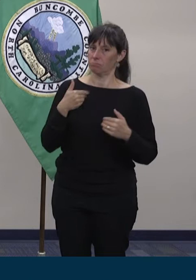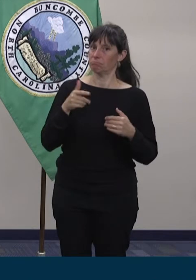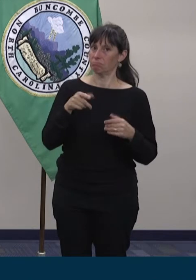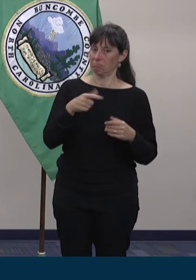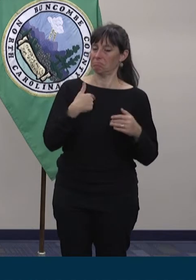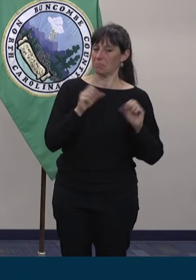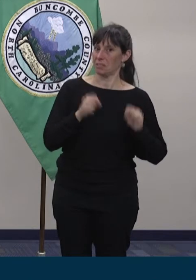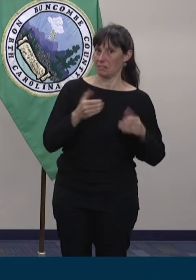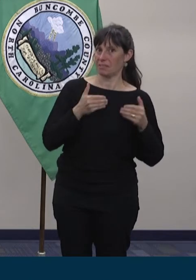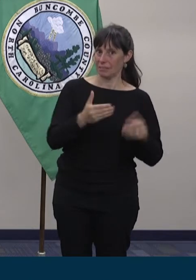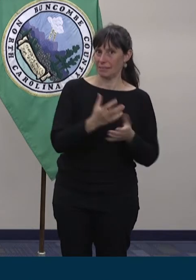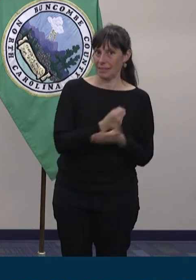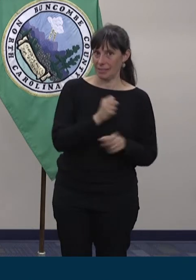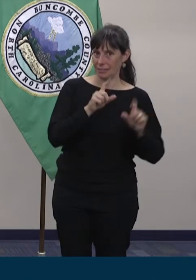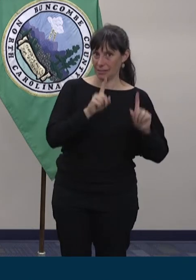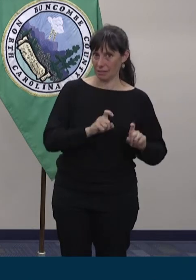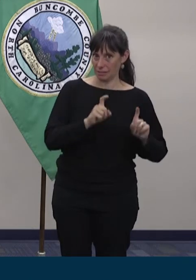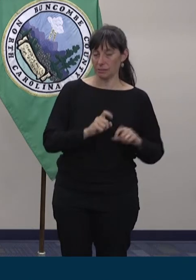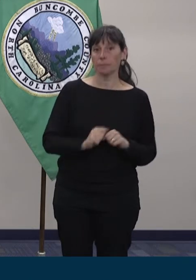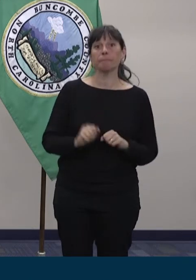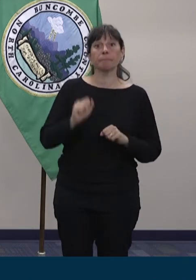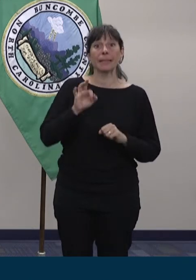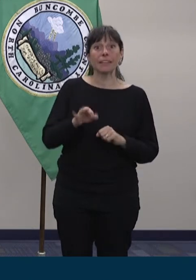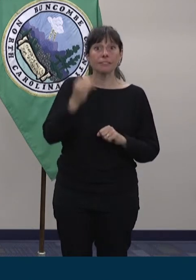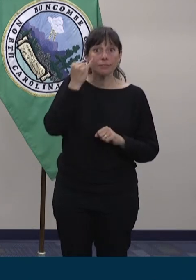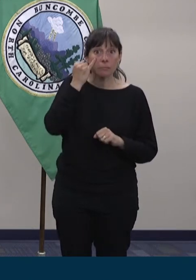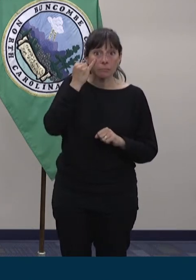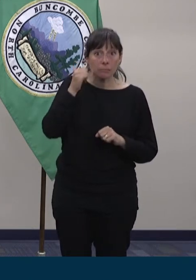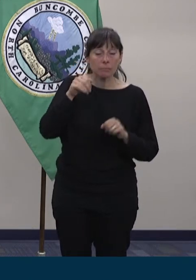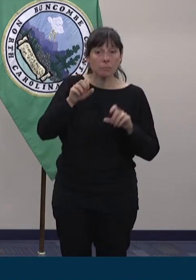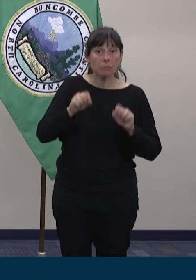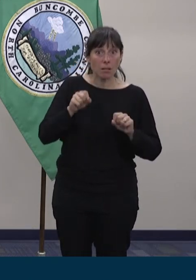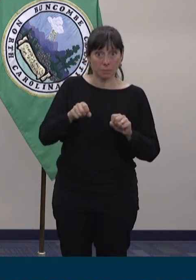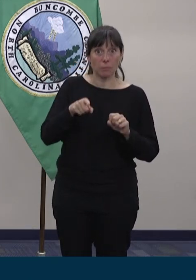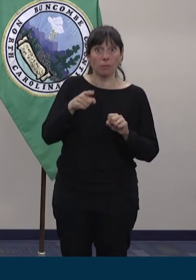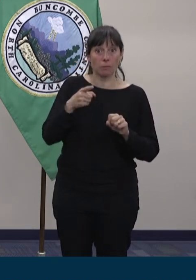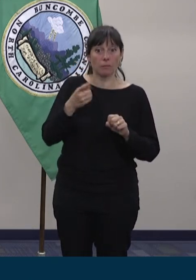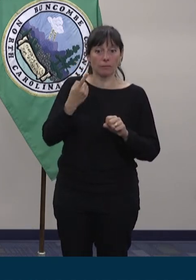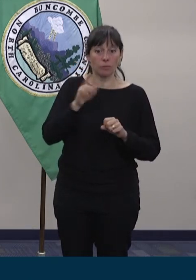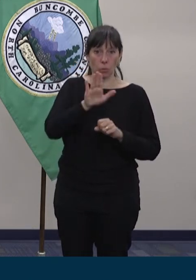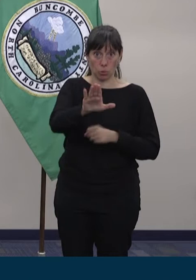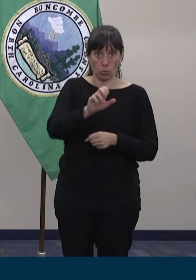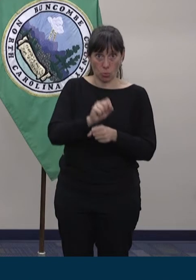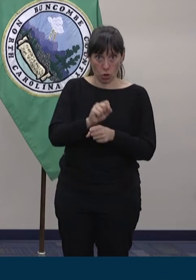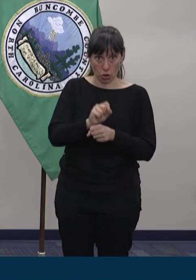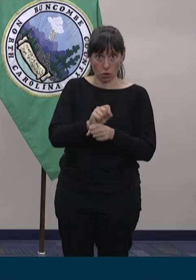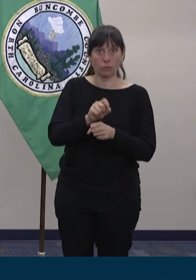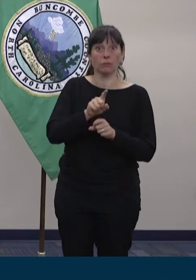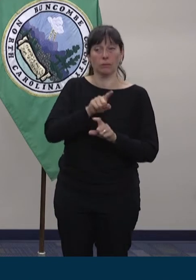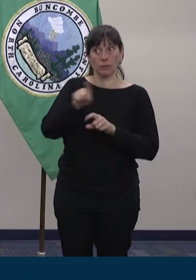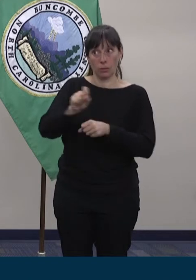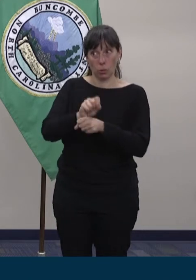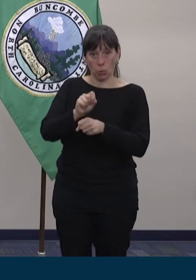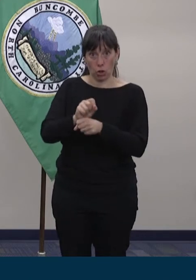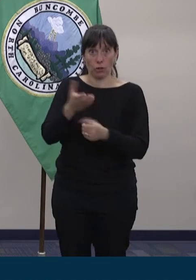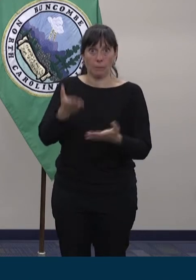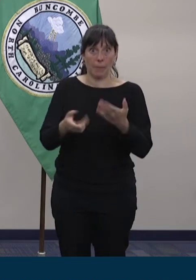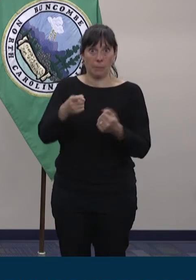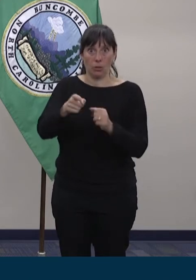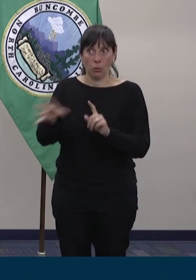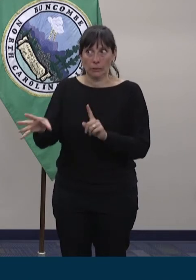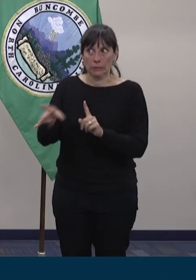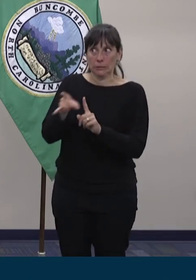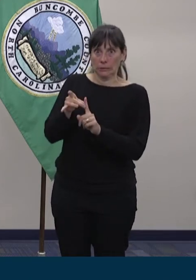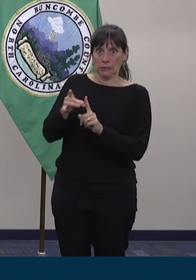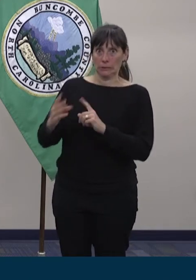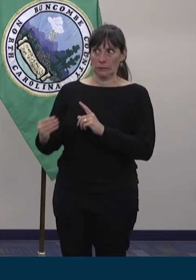have been exposed to COVID-19 as a result of their occupation or activities. We